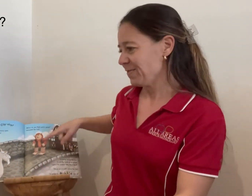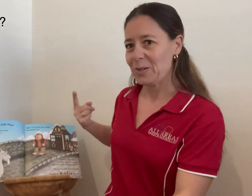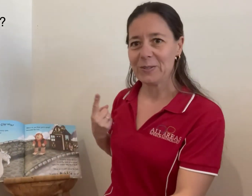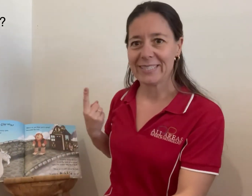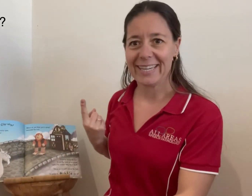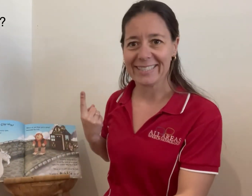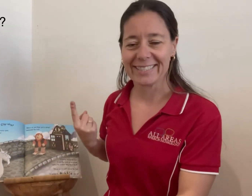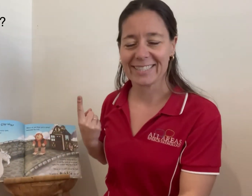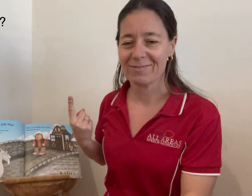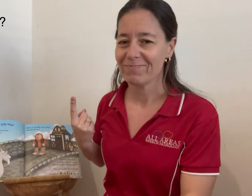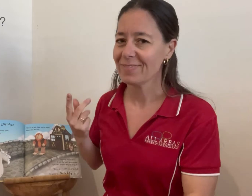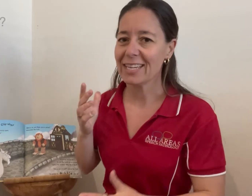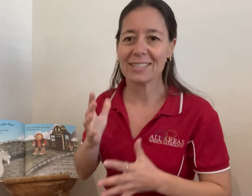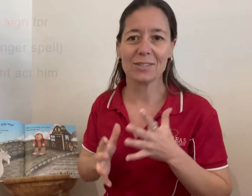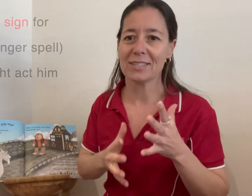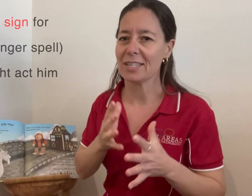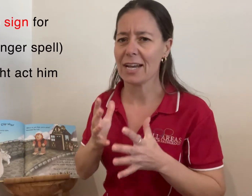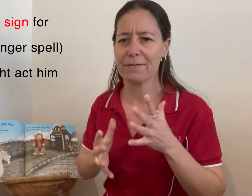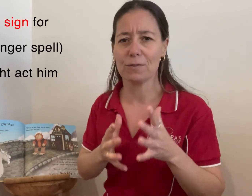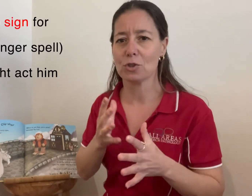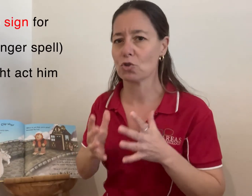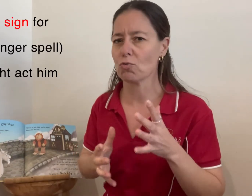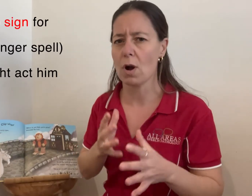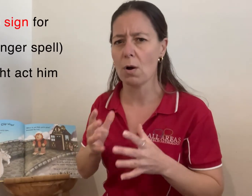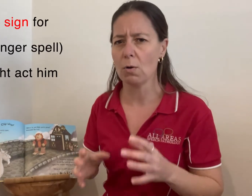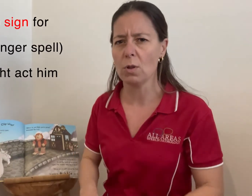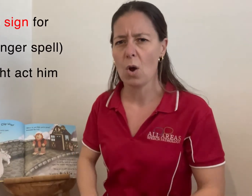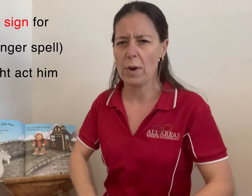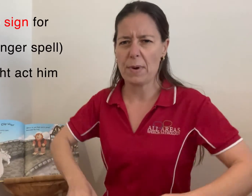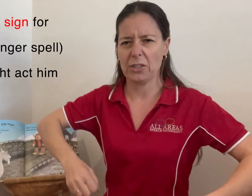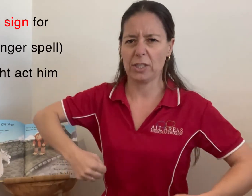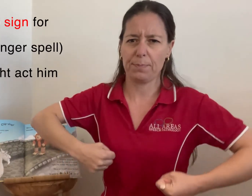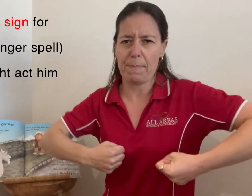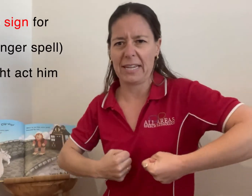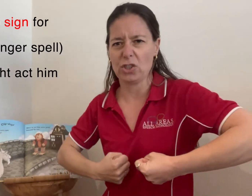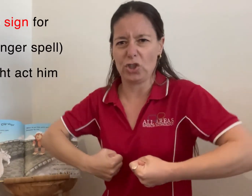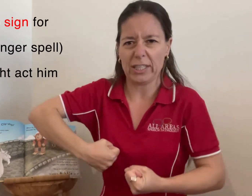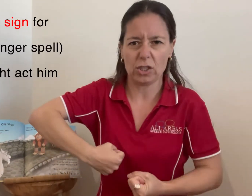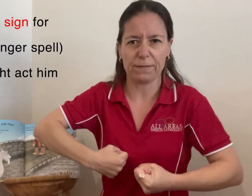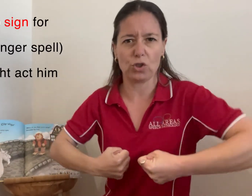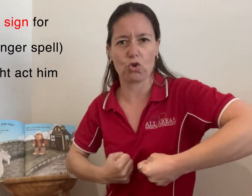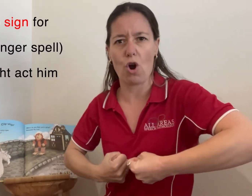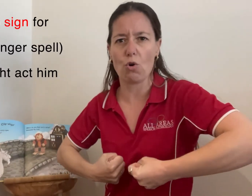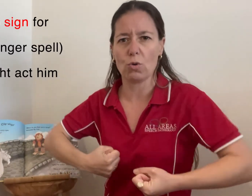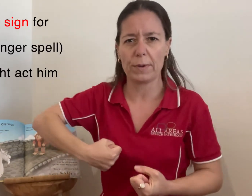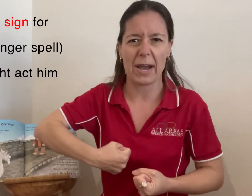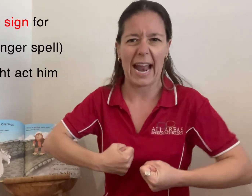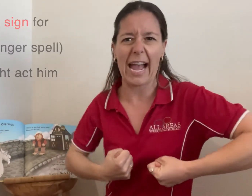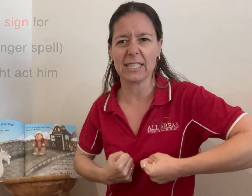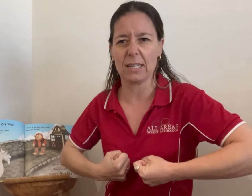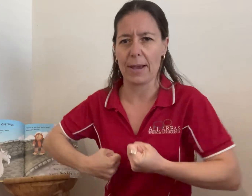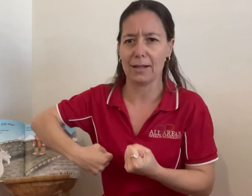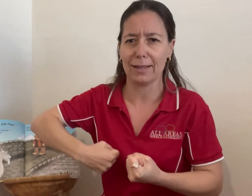Who's this? There's no sign for troll. We might just make a gesture for troll. We might act him out like